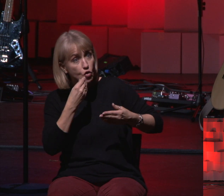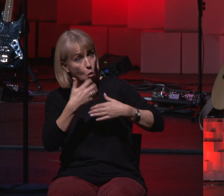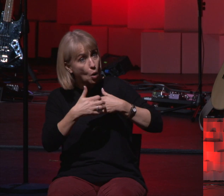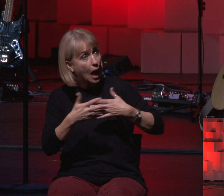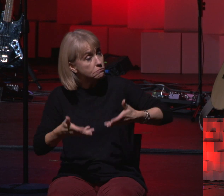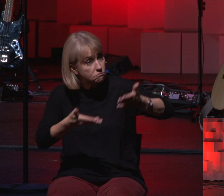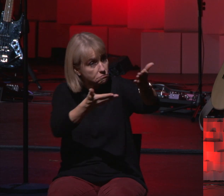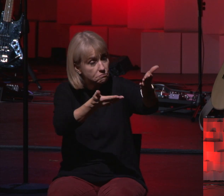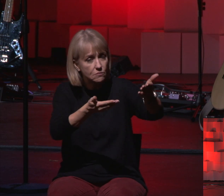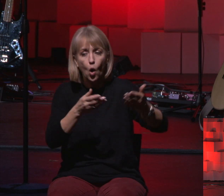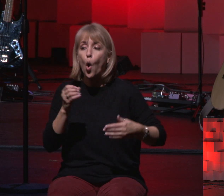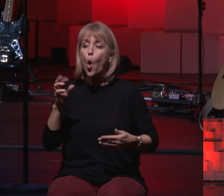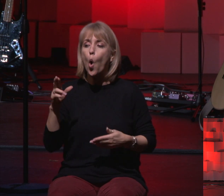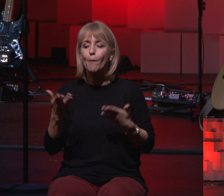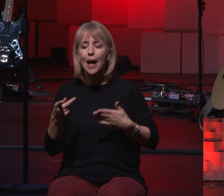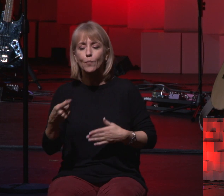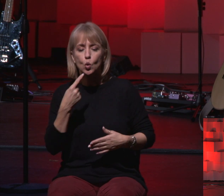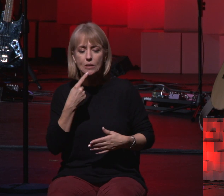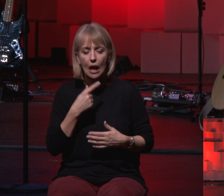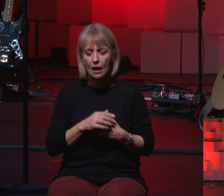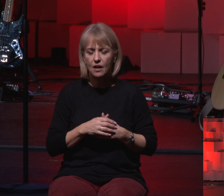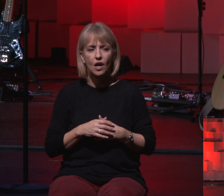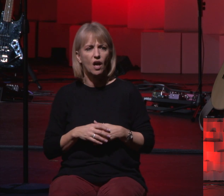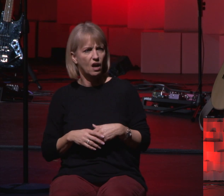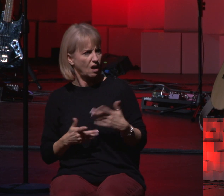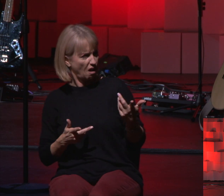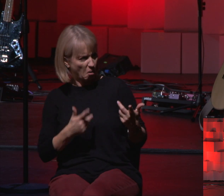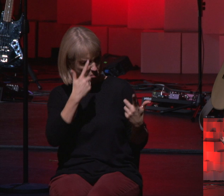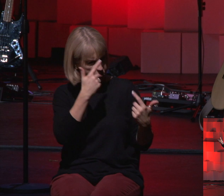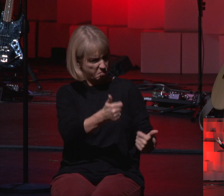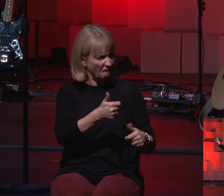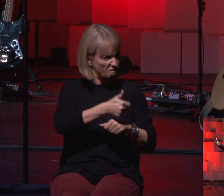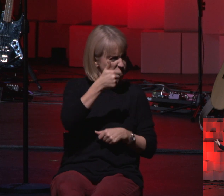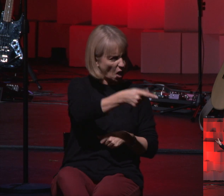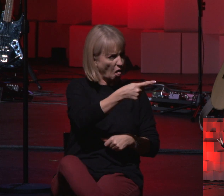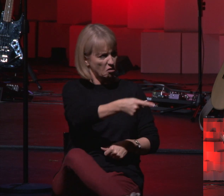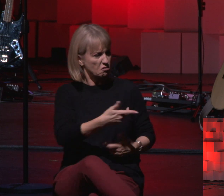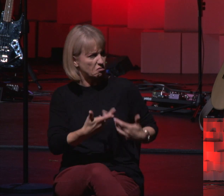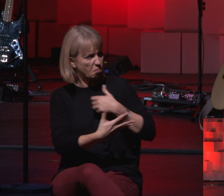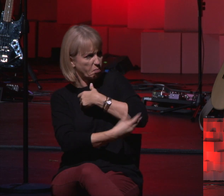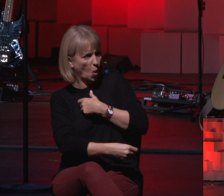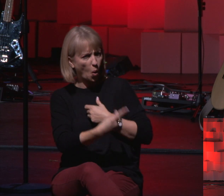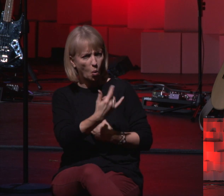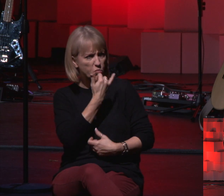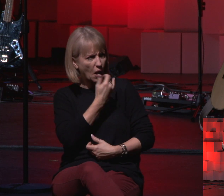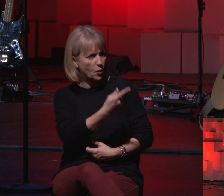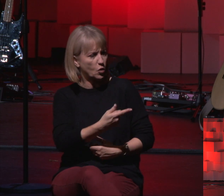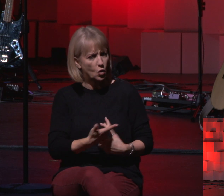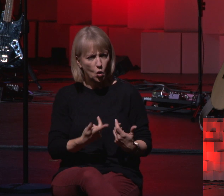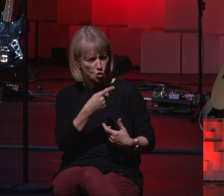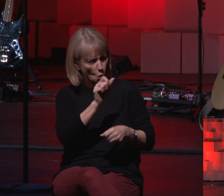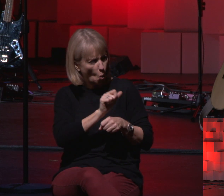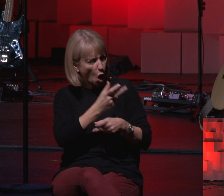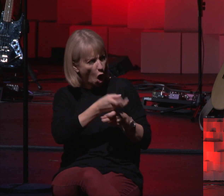that with you? Or do we respond with, well, what did you do to get yourself in that spot? You did something wrong, you should be working